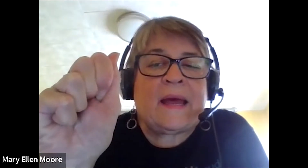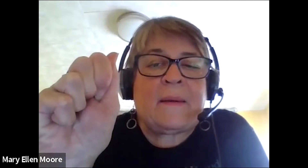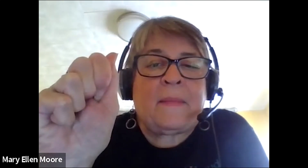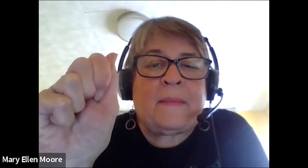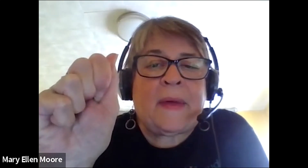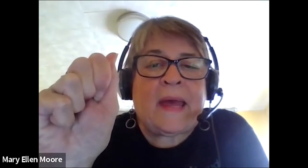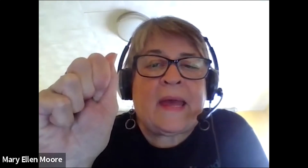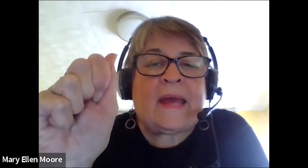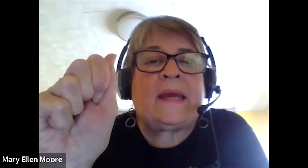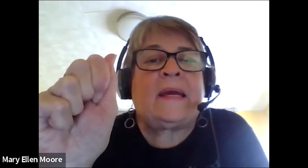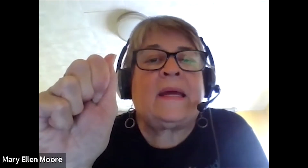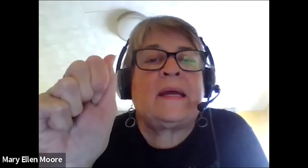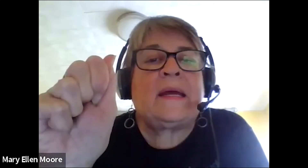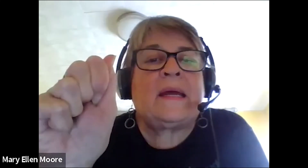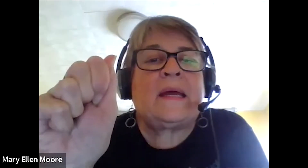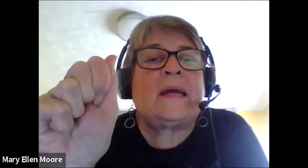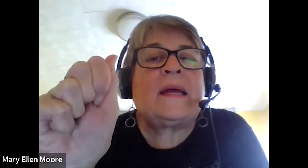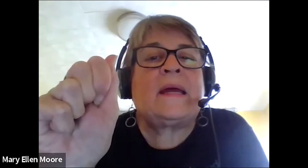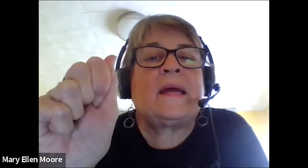M A